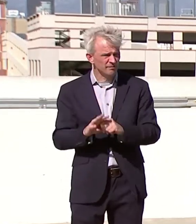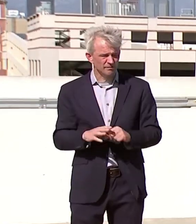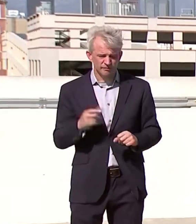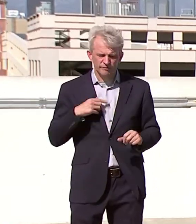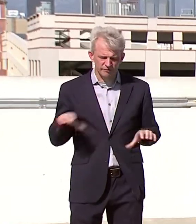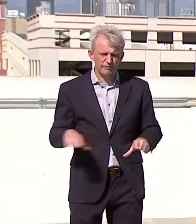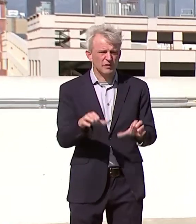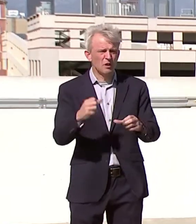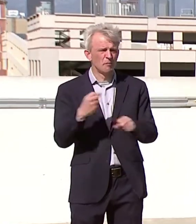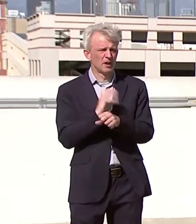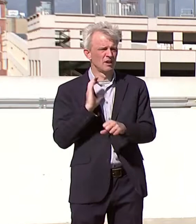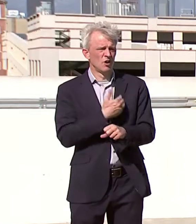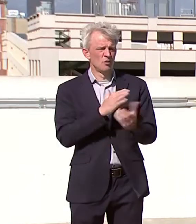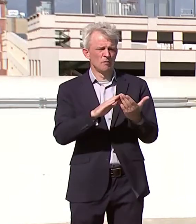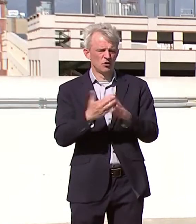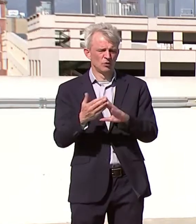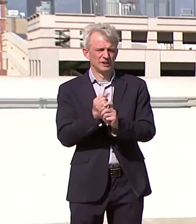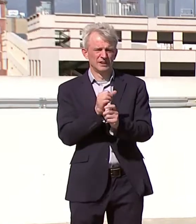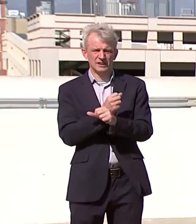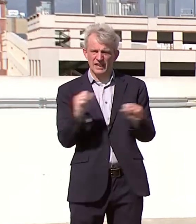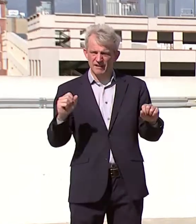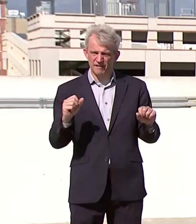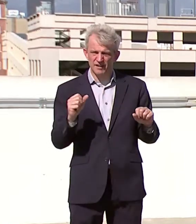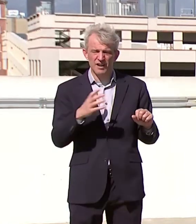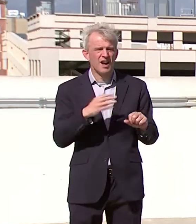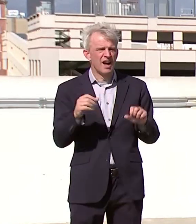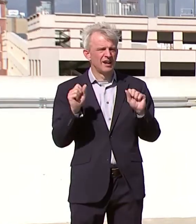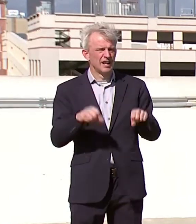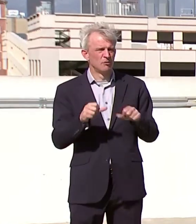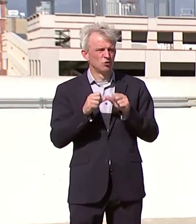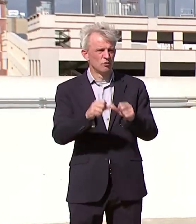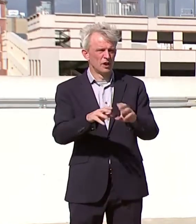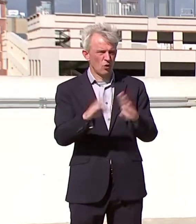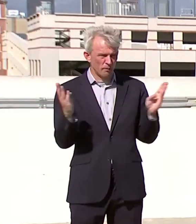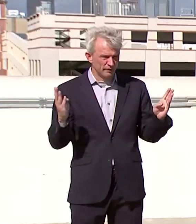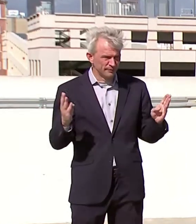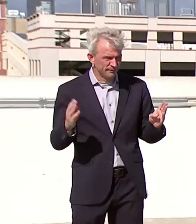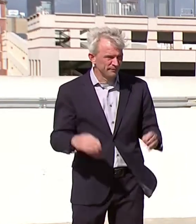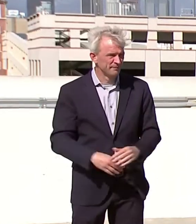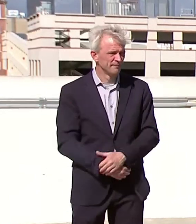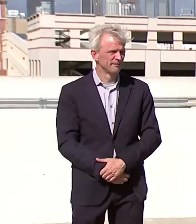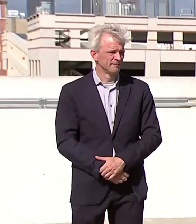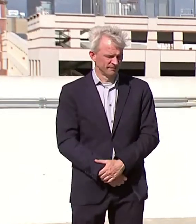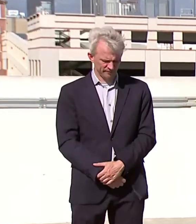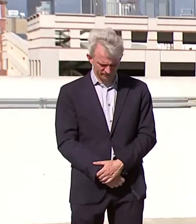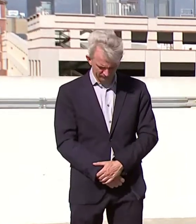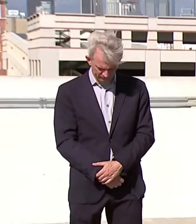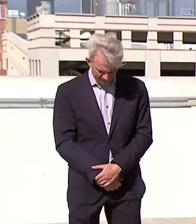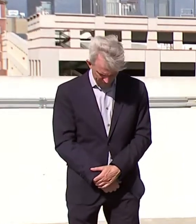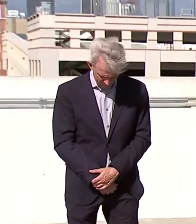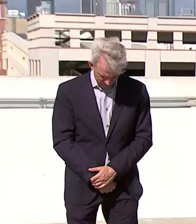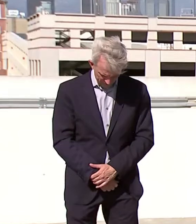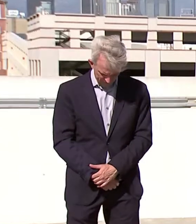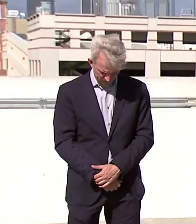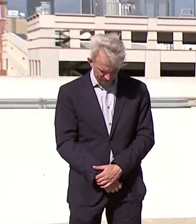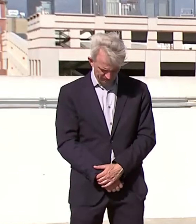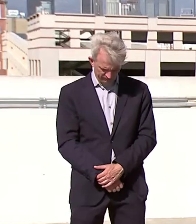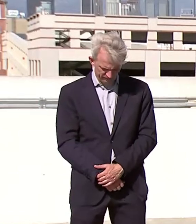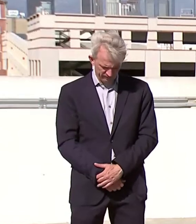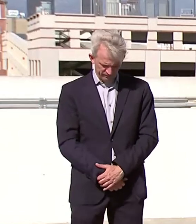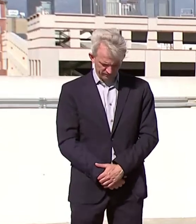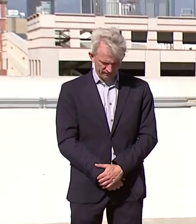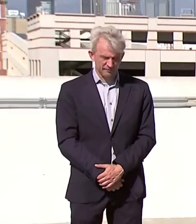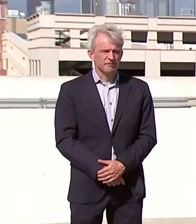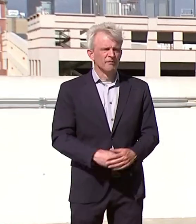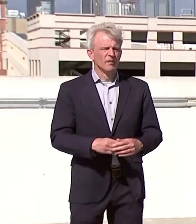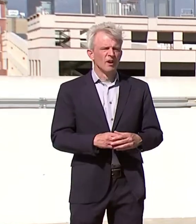communities safe and make them able to remain open. It's of the utmost importance for us to have trust